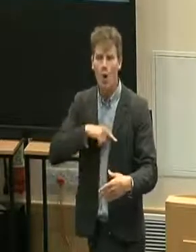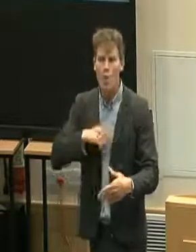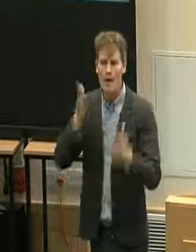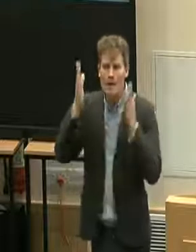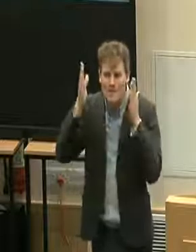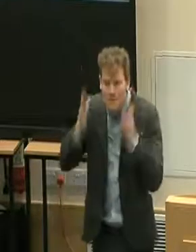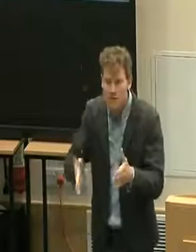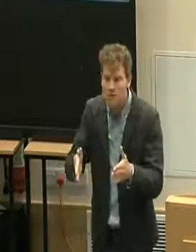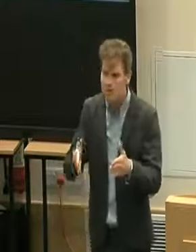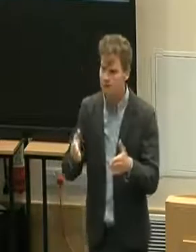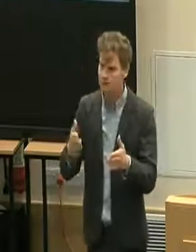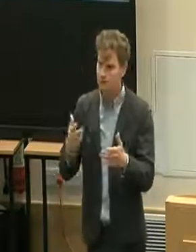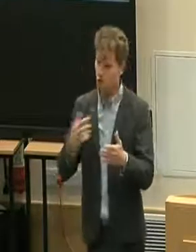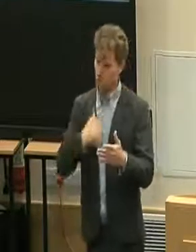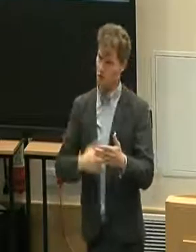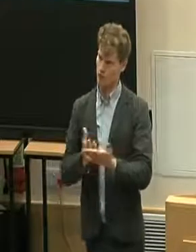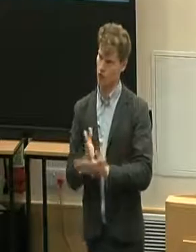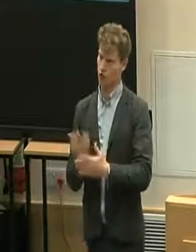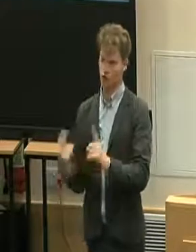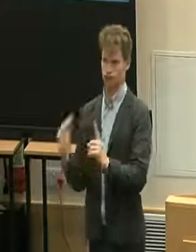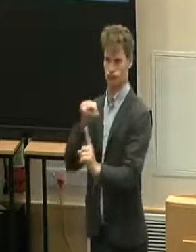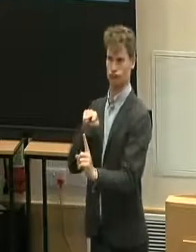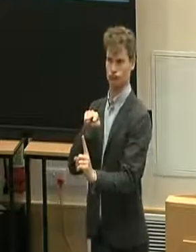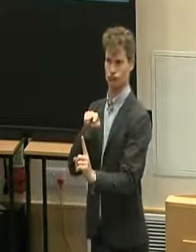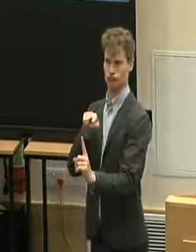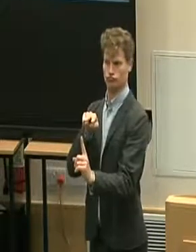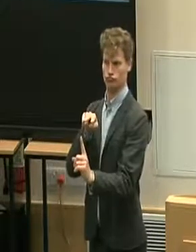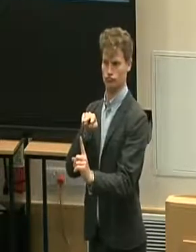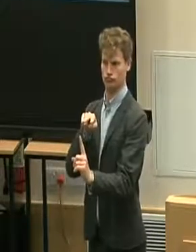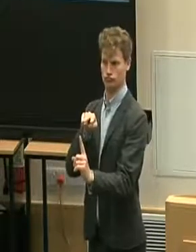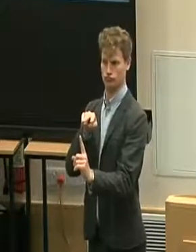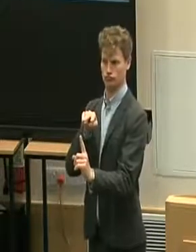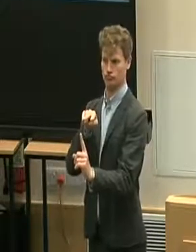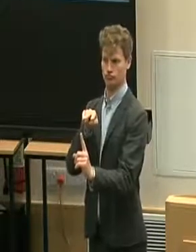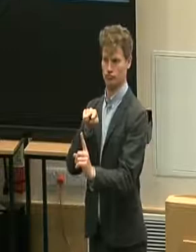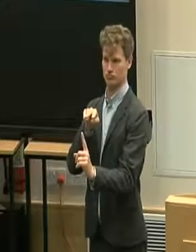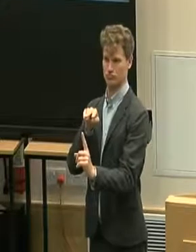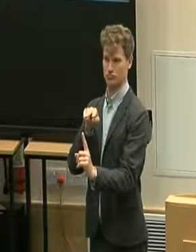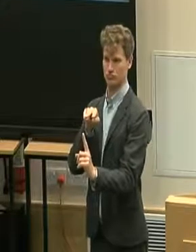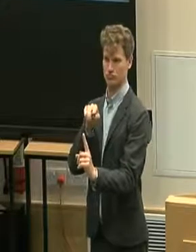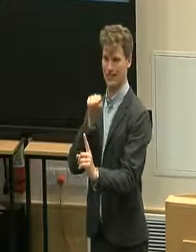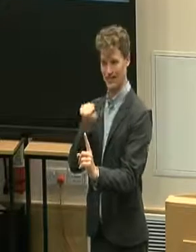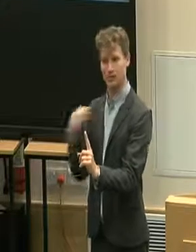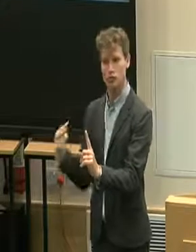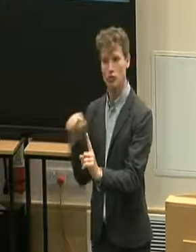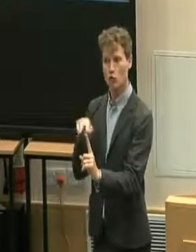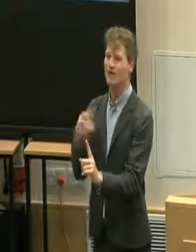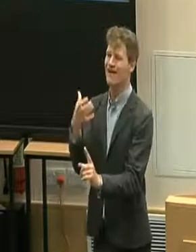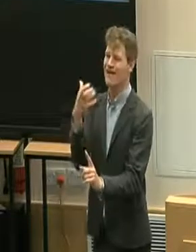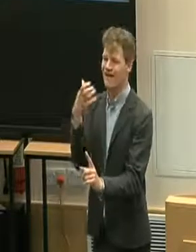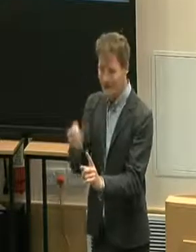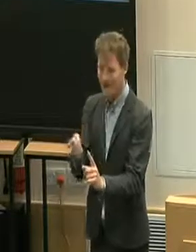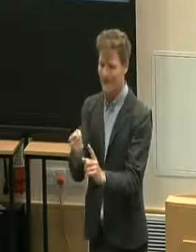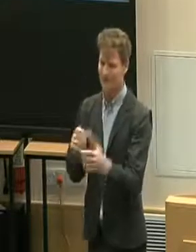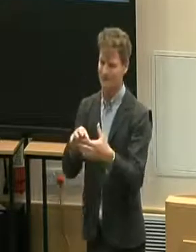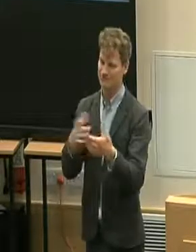they should mean by the human rights approach. It has content, the human rights approach, and that's it. It commits us